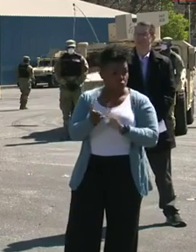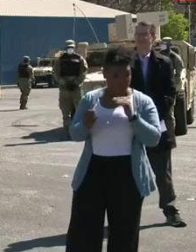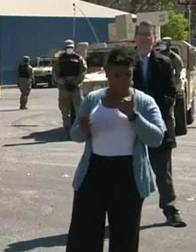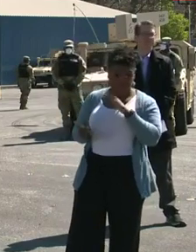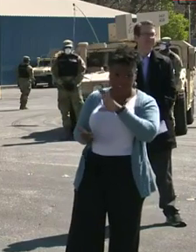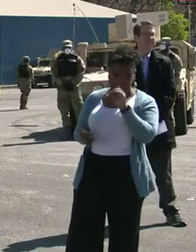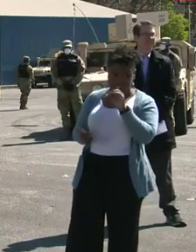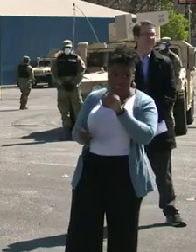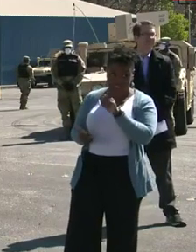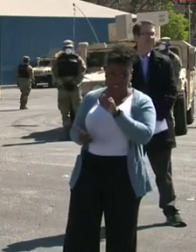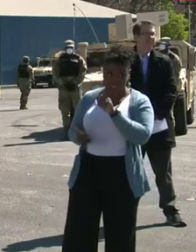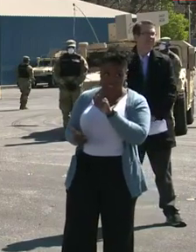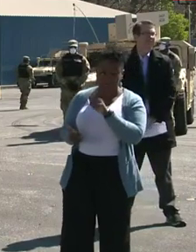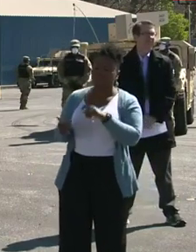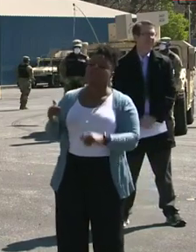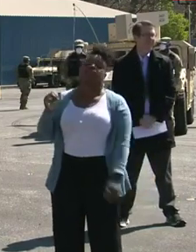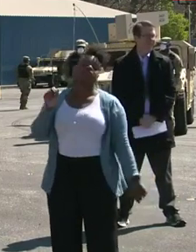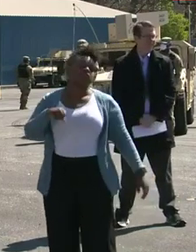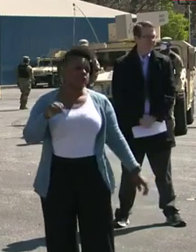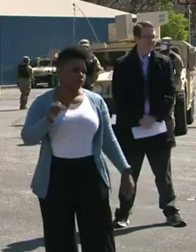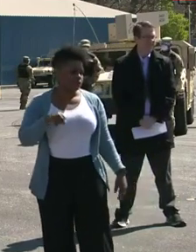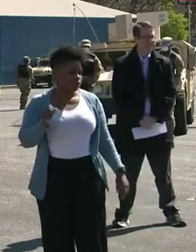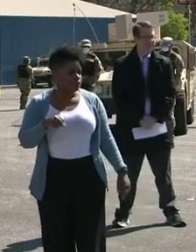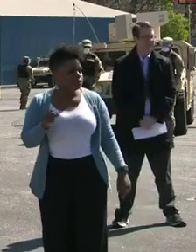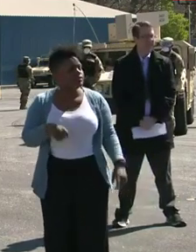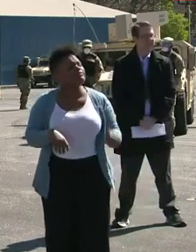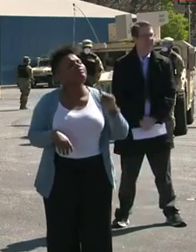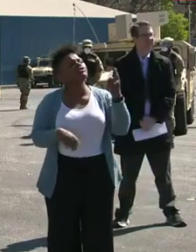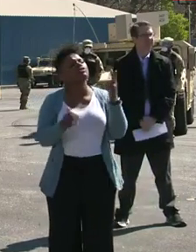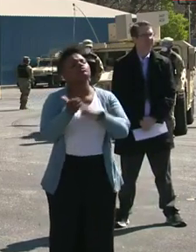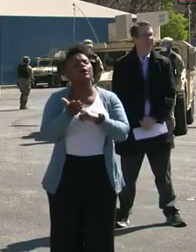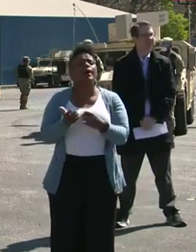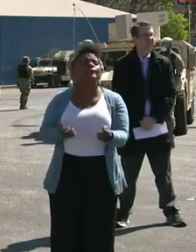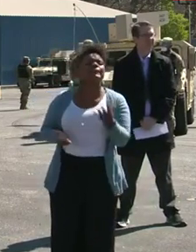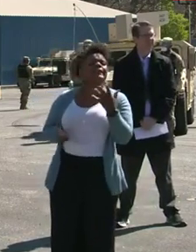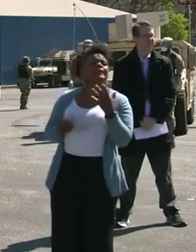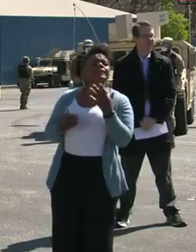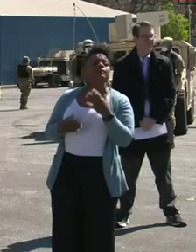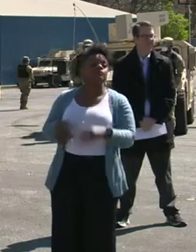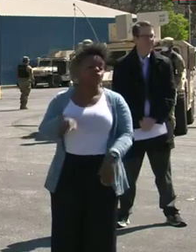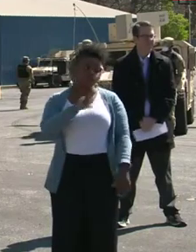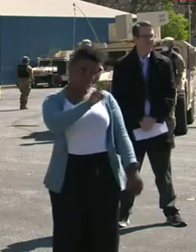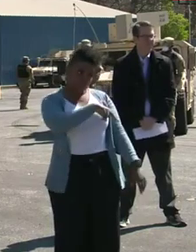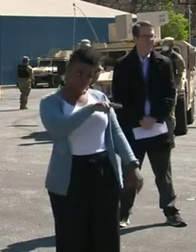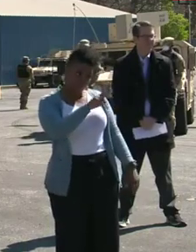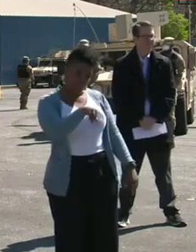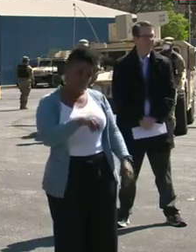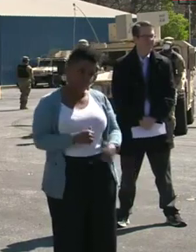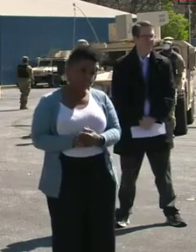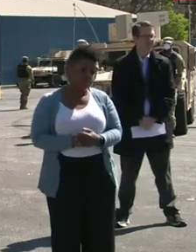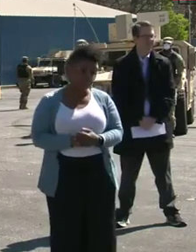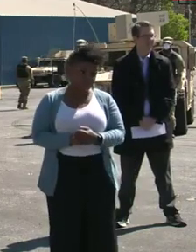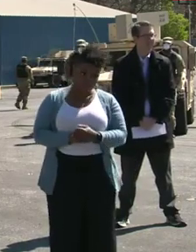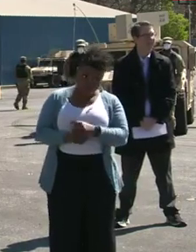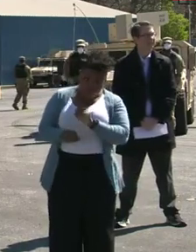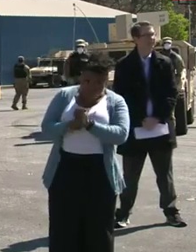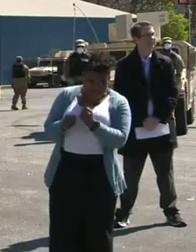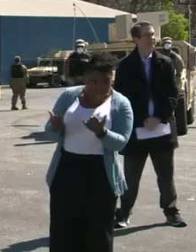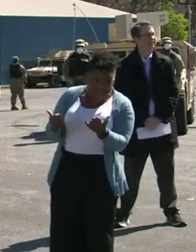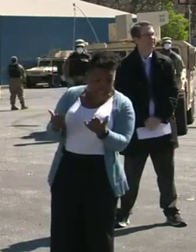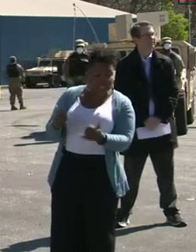contract? 22 ones are there right now? Yes. They're in a call center. Yes.